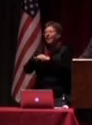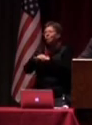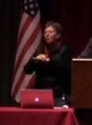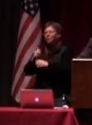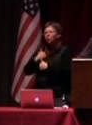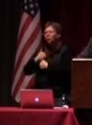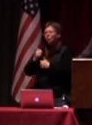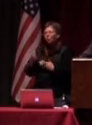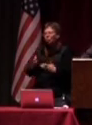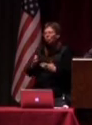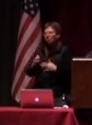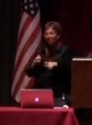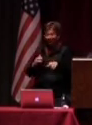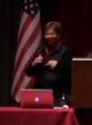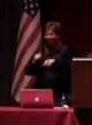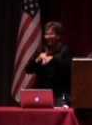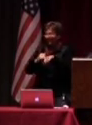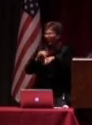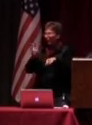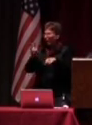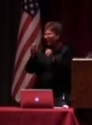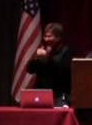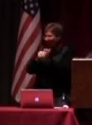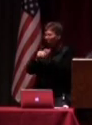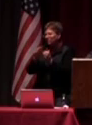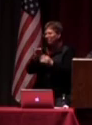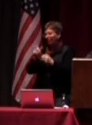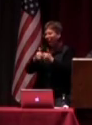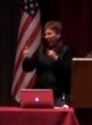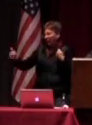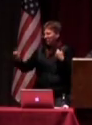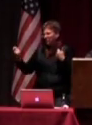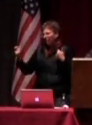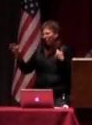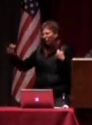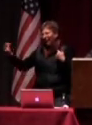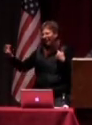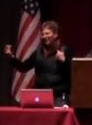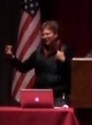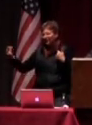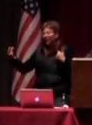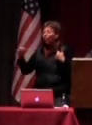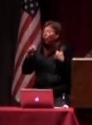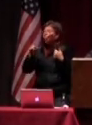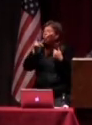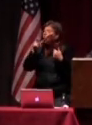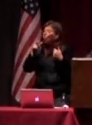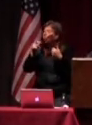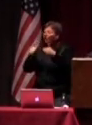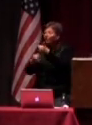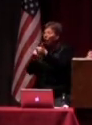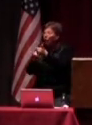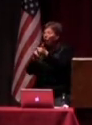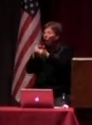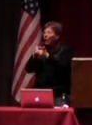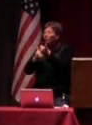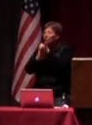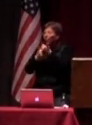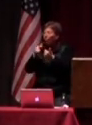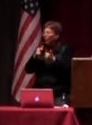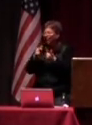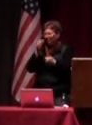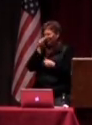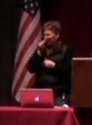from France. His entourage, which had once numbered in the millions, was now reduced to less than 10, a little group of